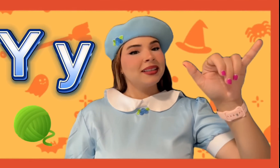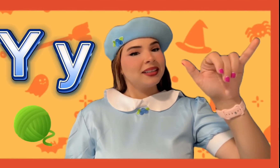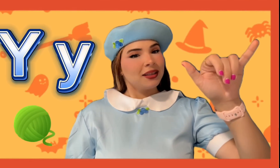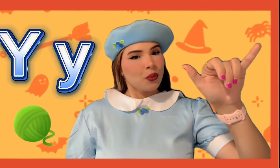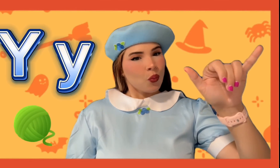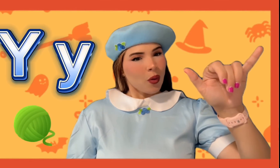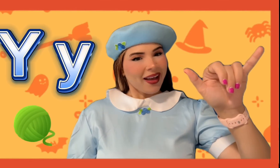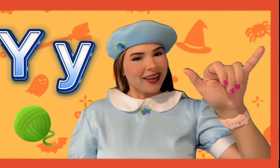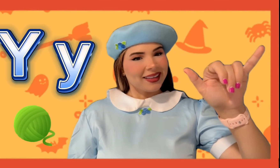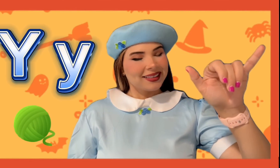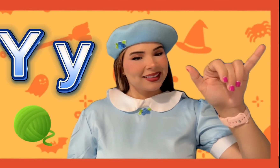Y.